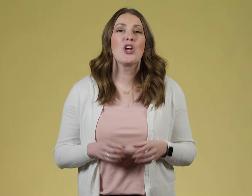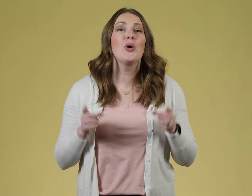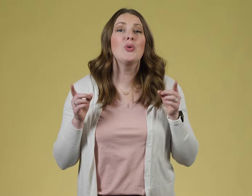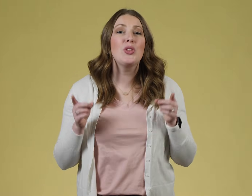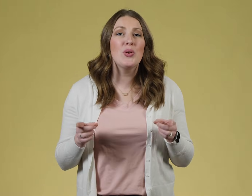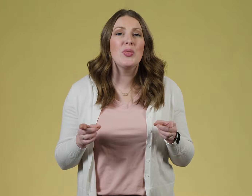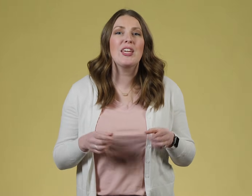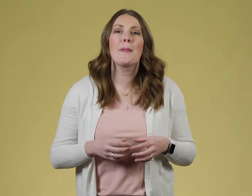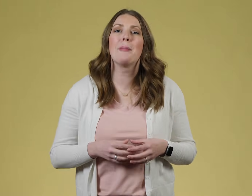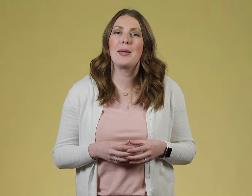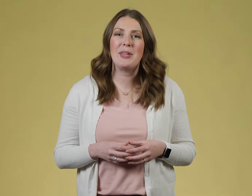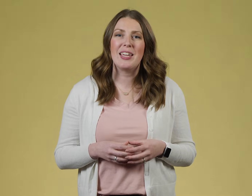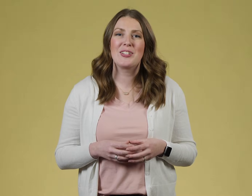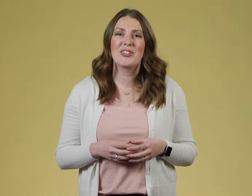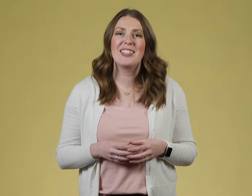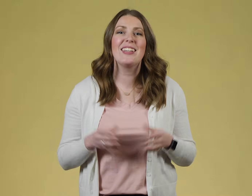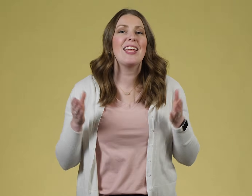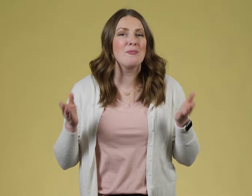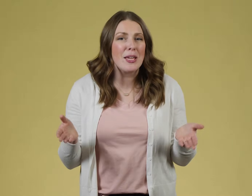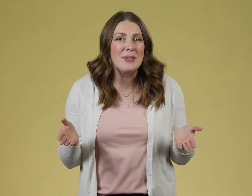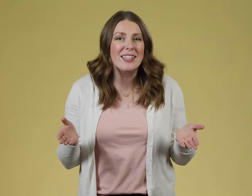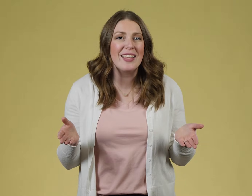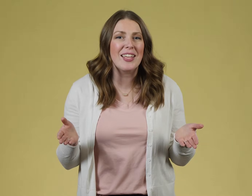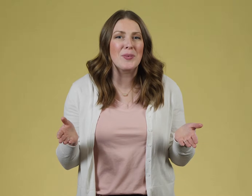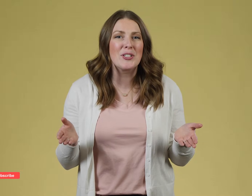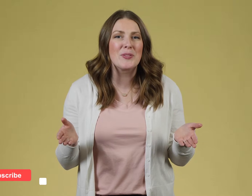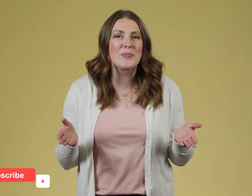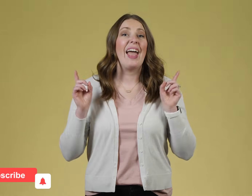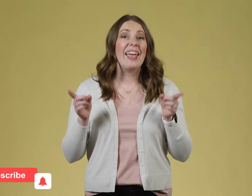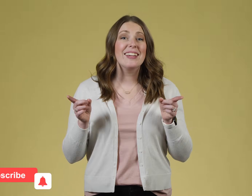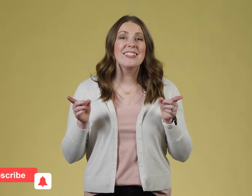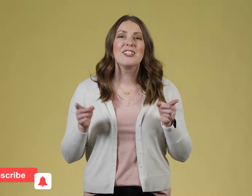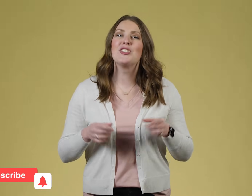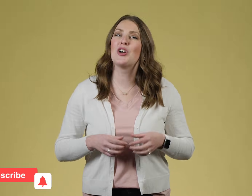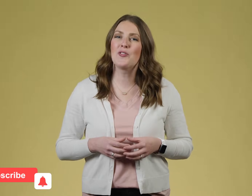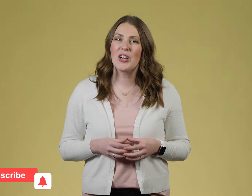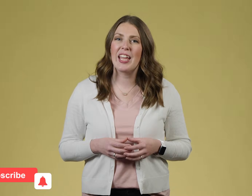who you think might be interested in baby sign language. And